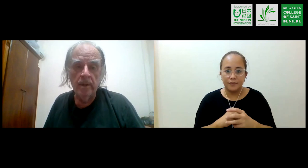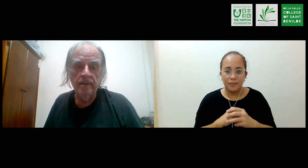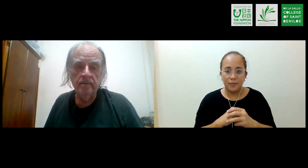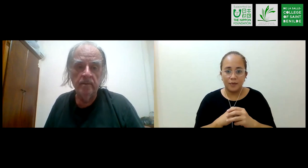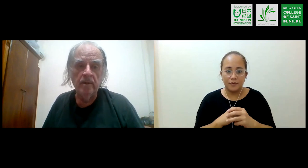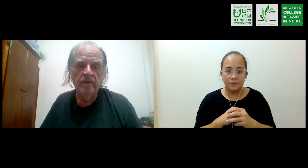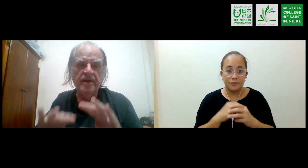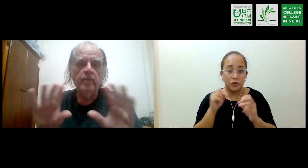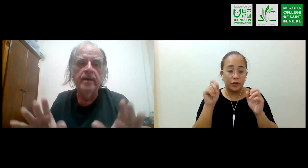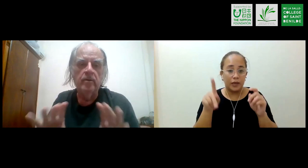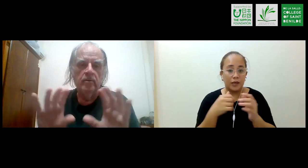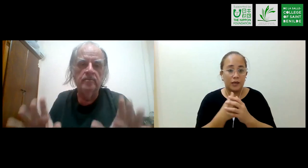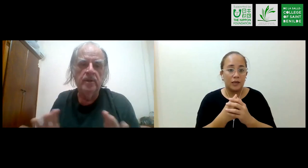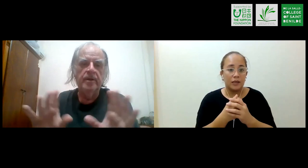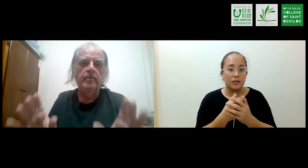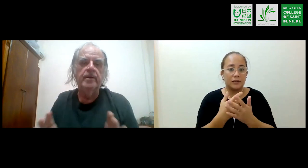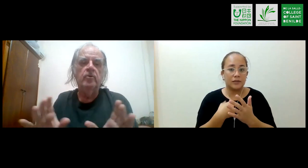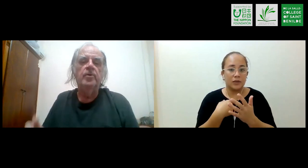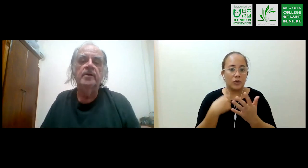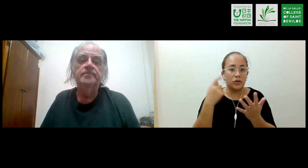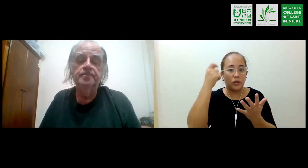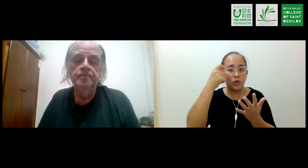Okay, the theoretical part.